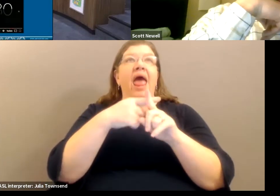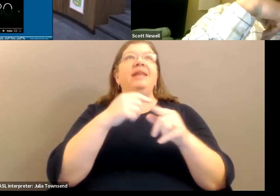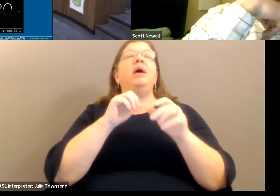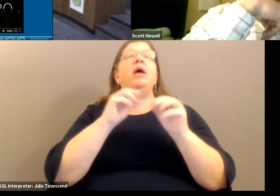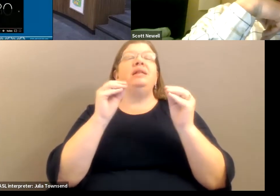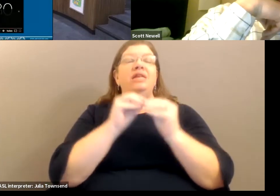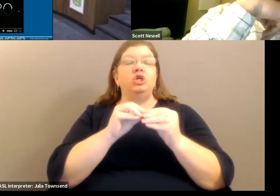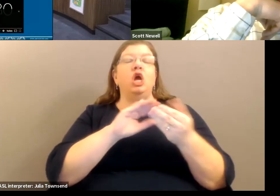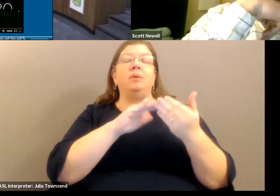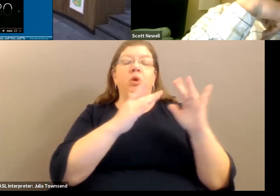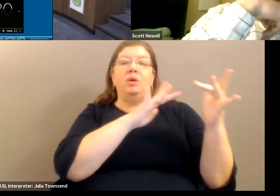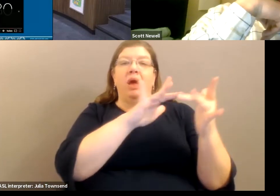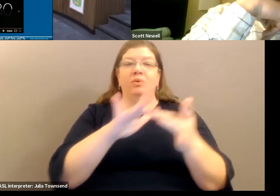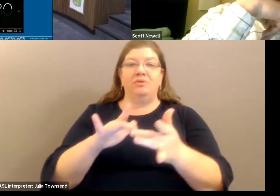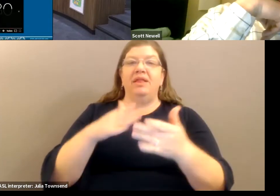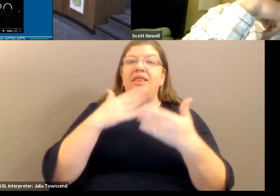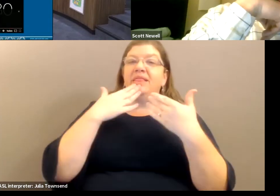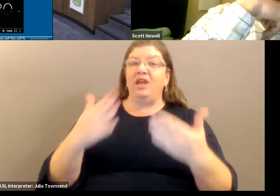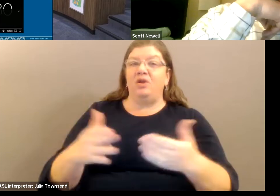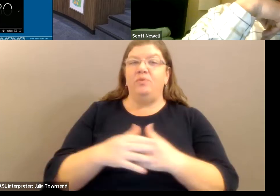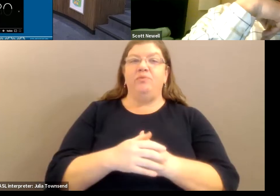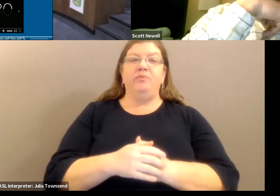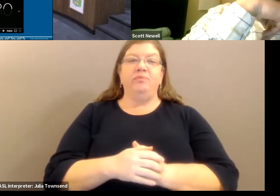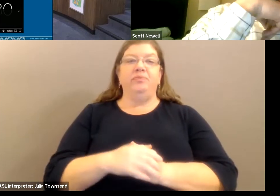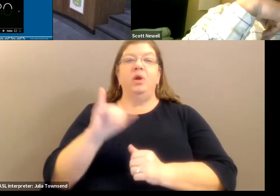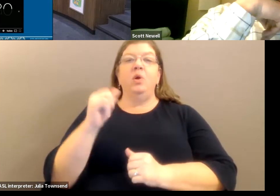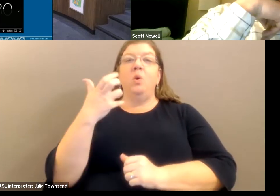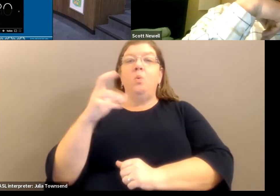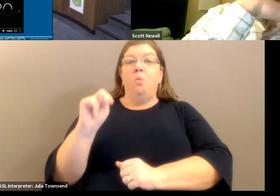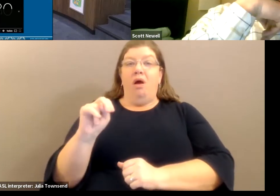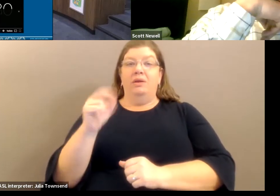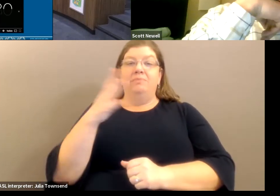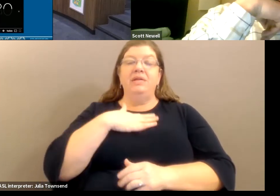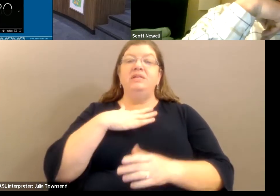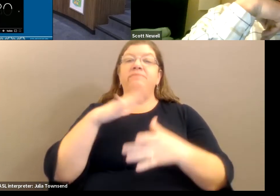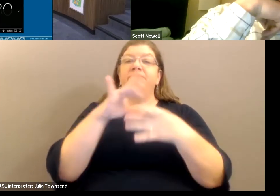Thank you. Next speaker is Juan. If you can please state your full name.